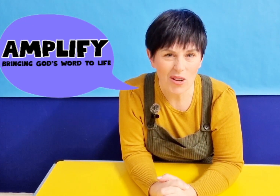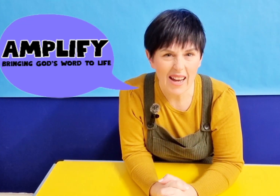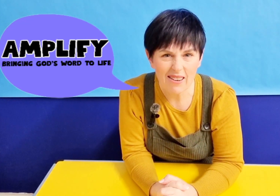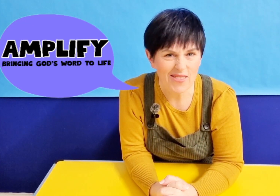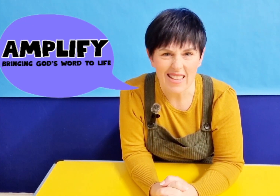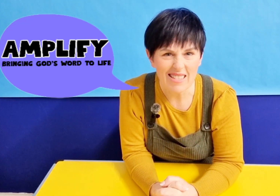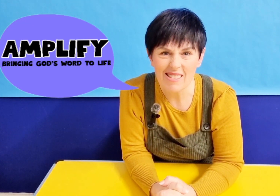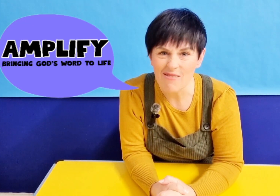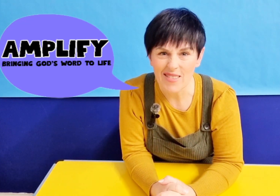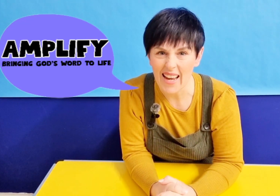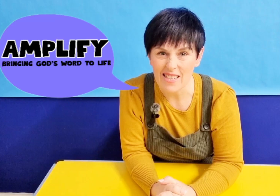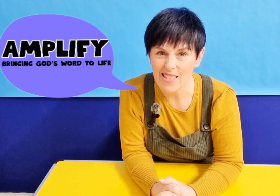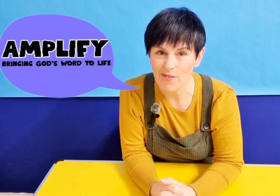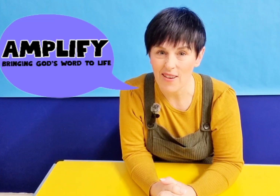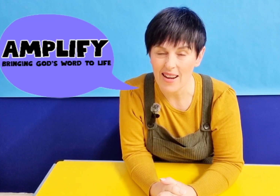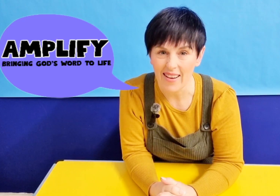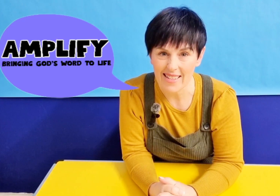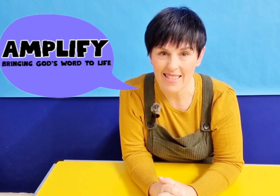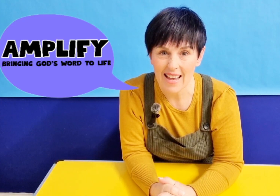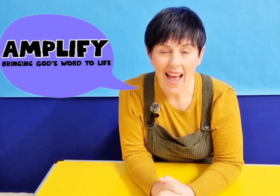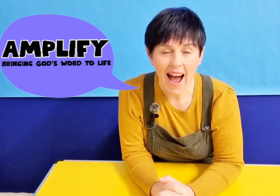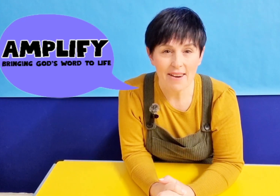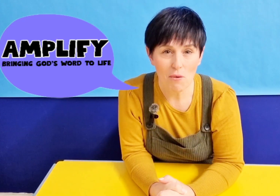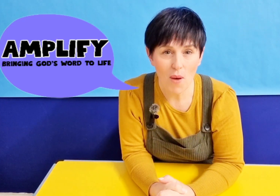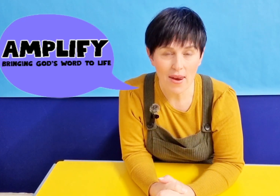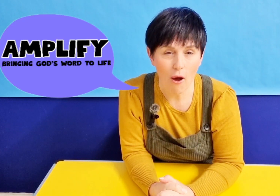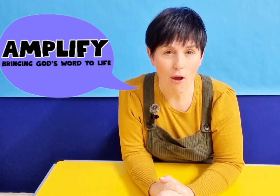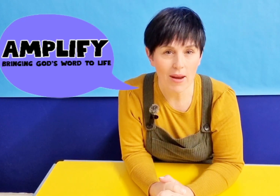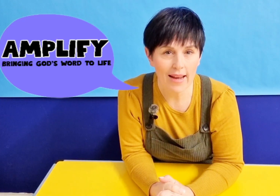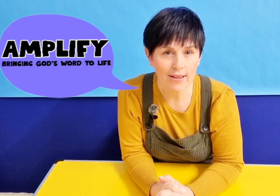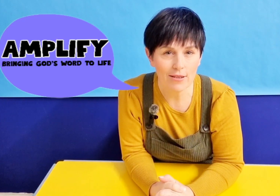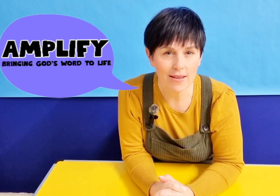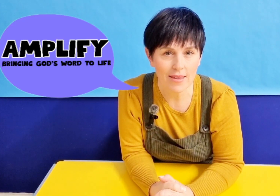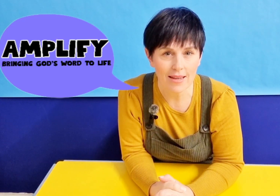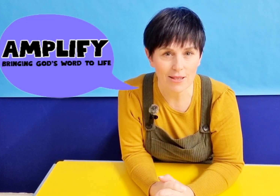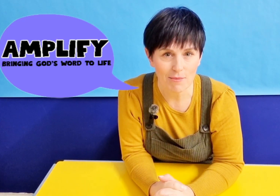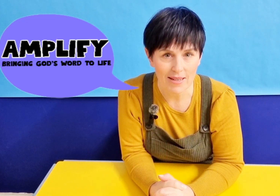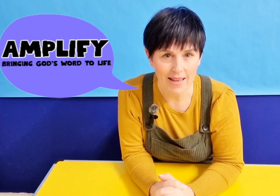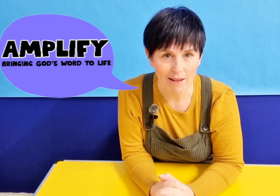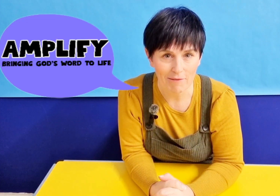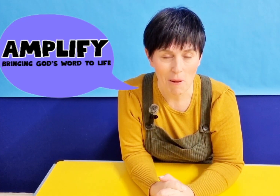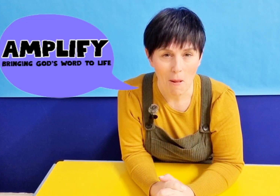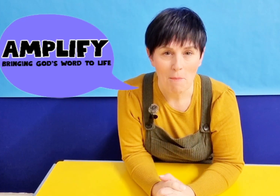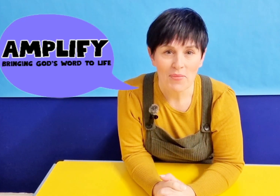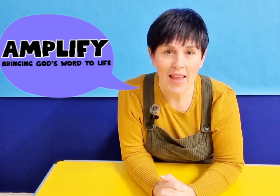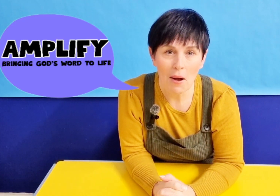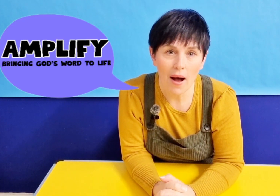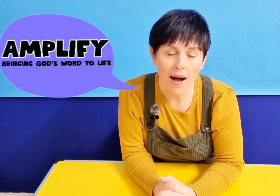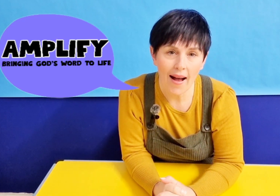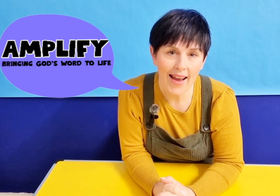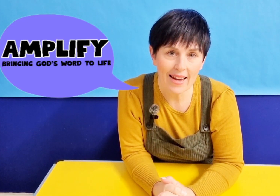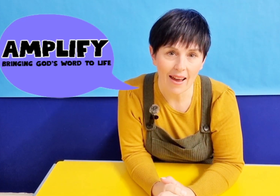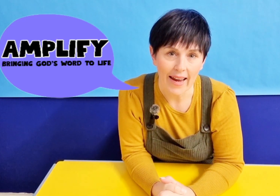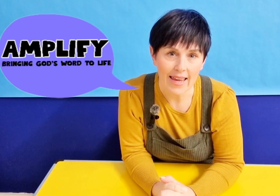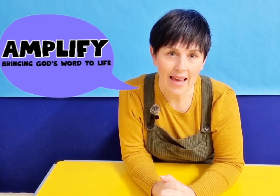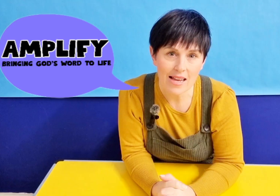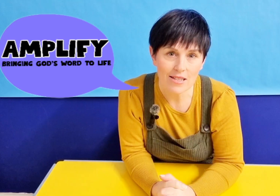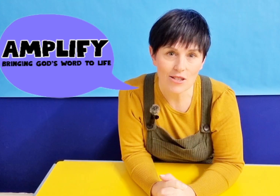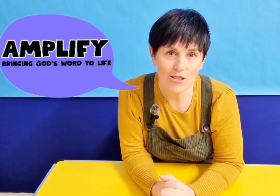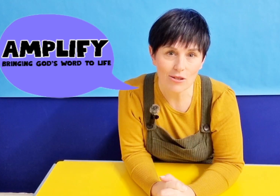kind of things don't taste very nice? And I went home and had a good think to myself. Now, I like